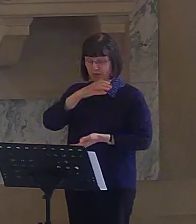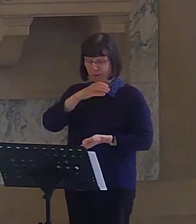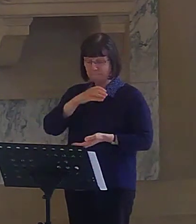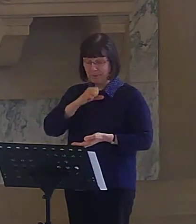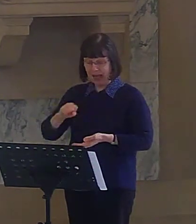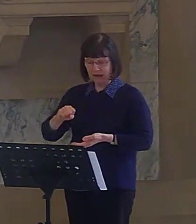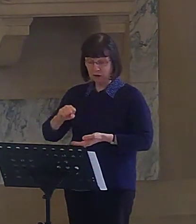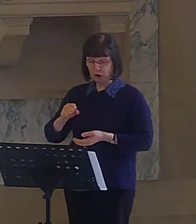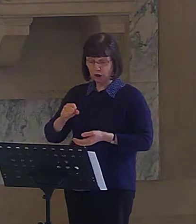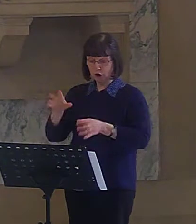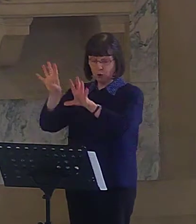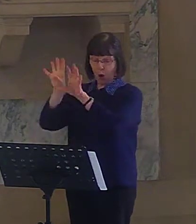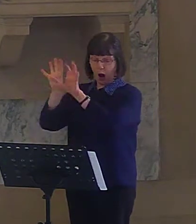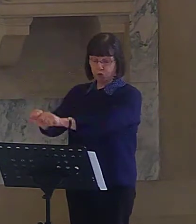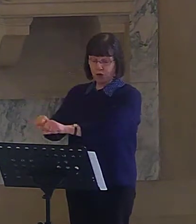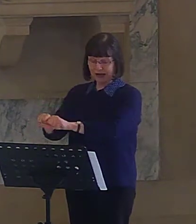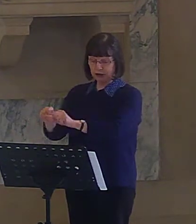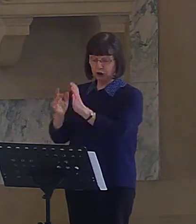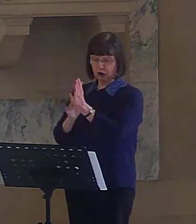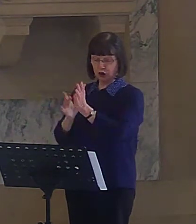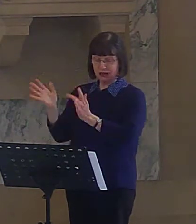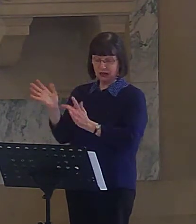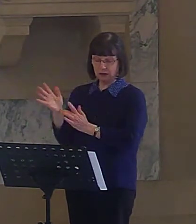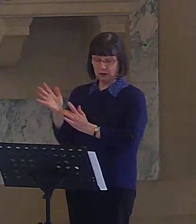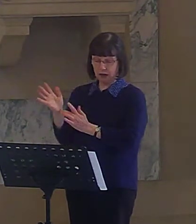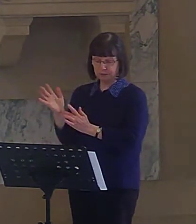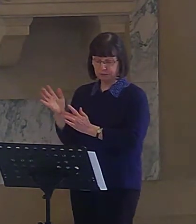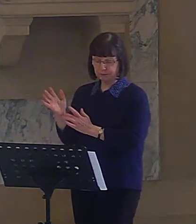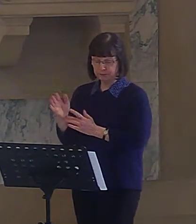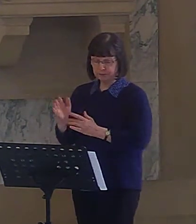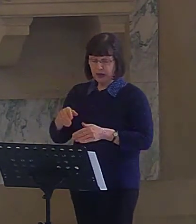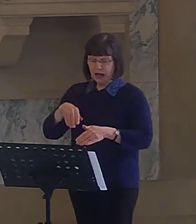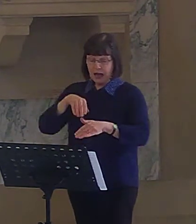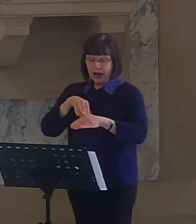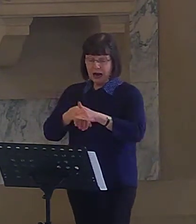But he helped the men to arrest Jesus.